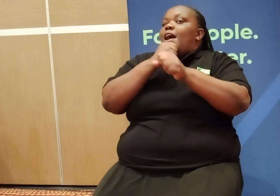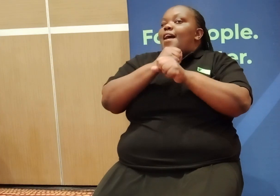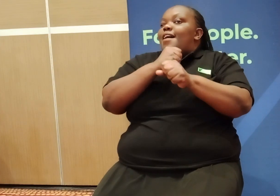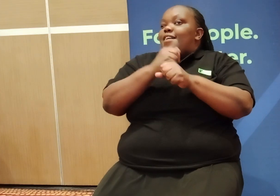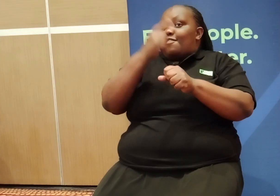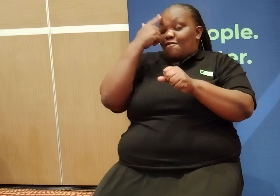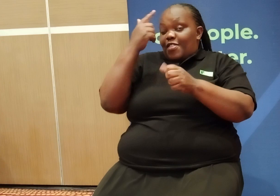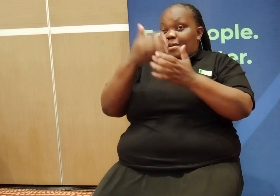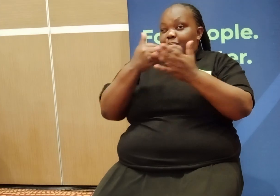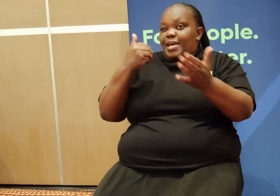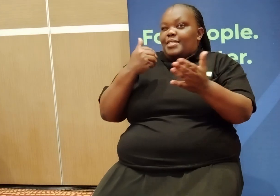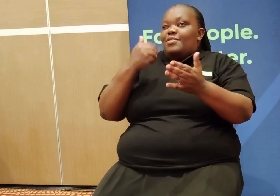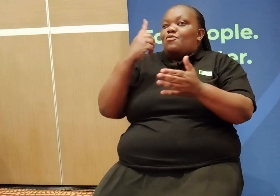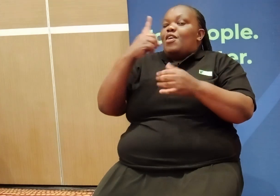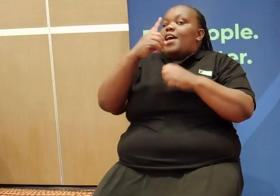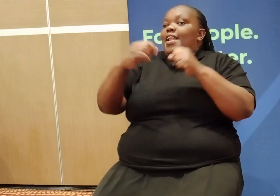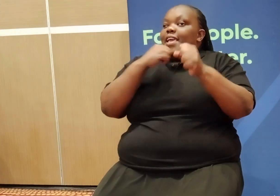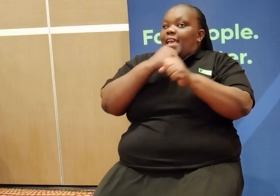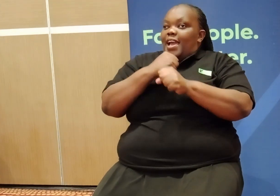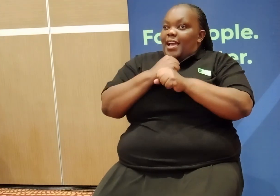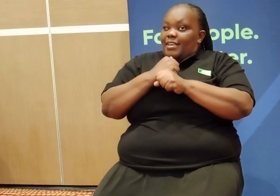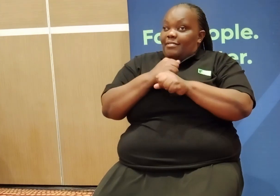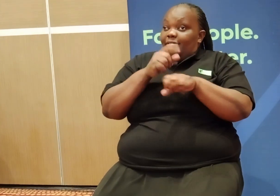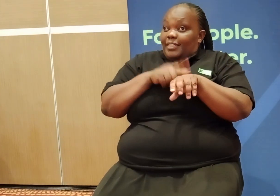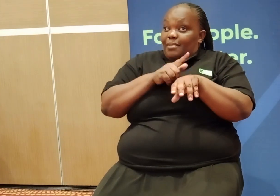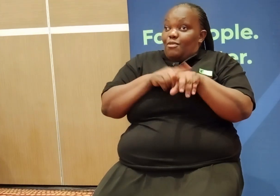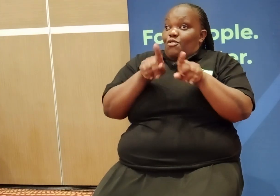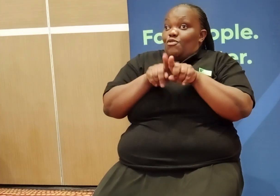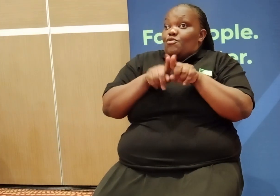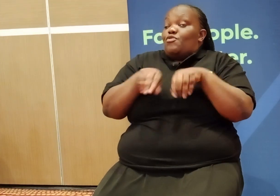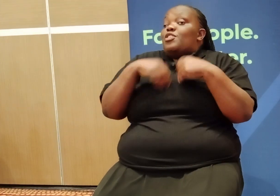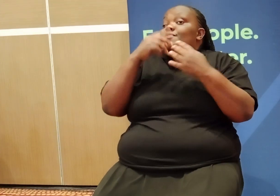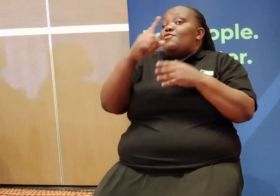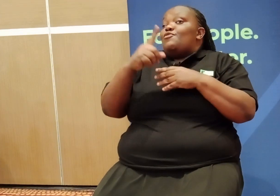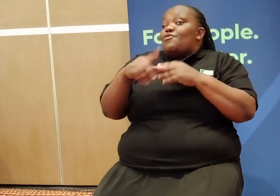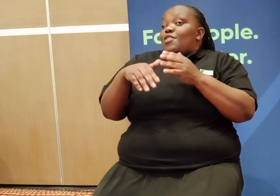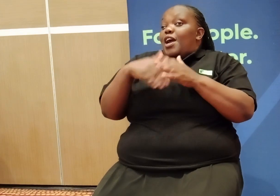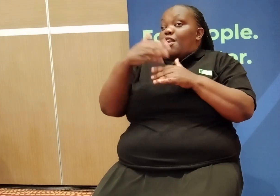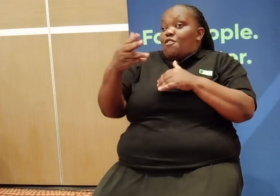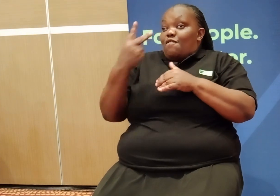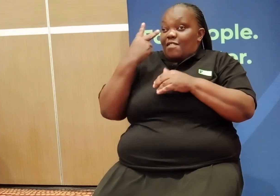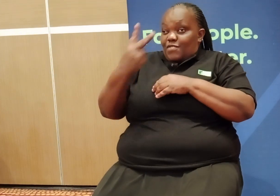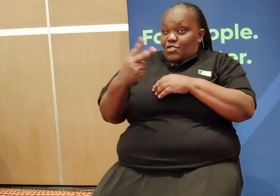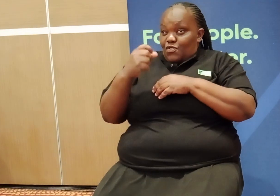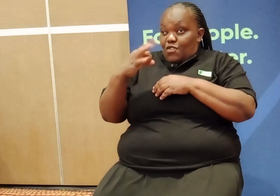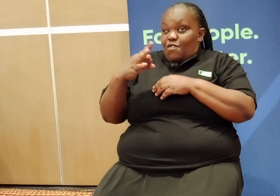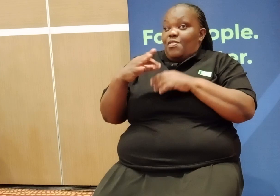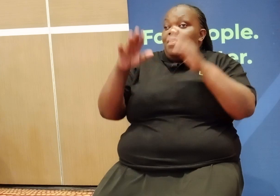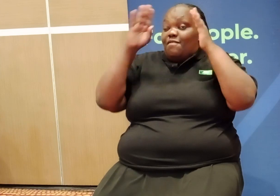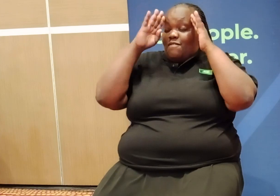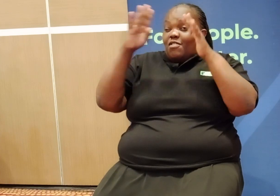past 1 year, while we also give you an overview of the focus for the year